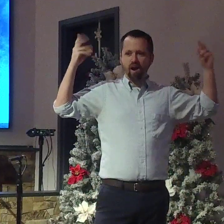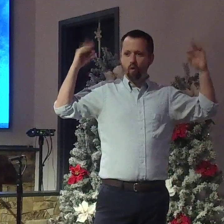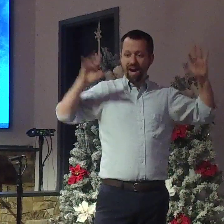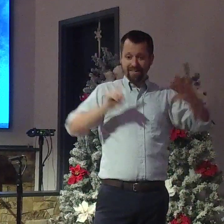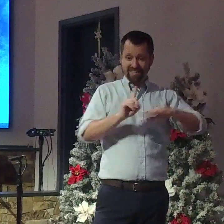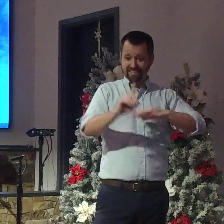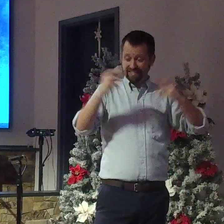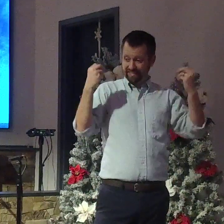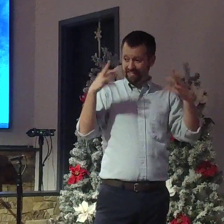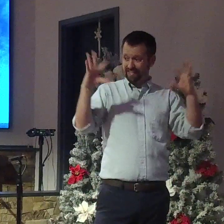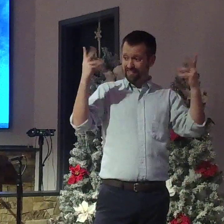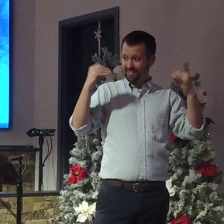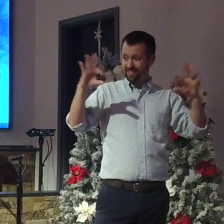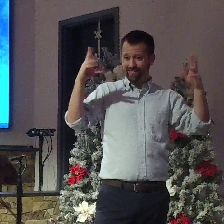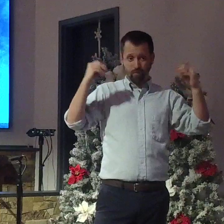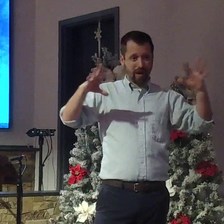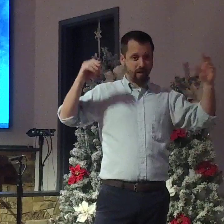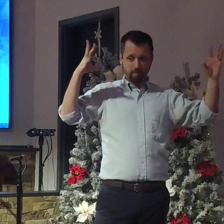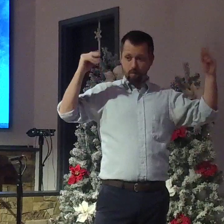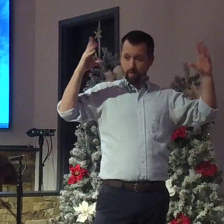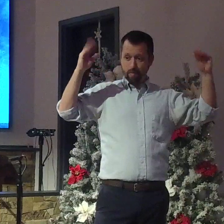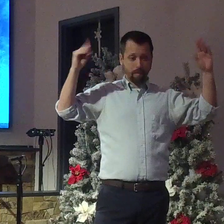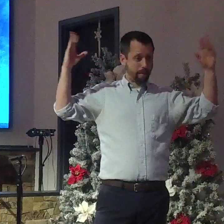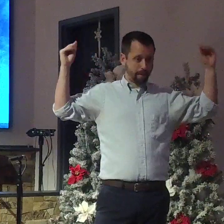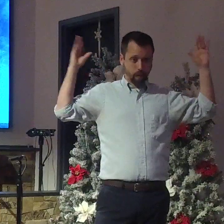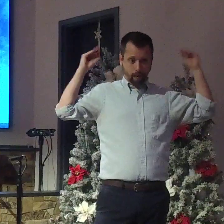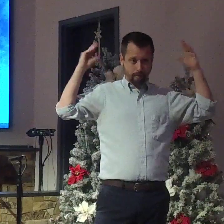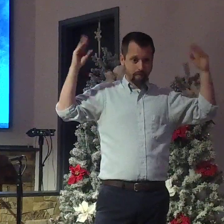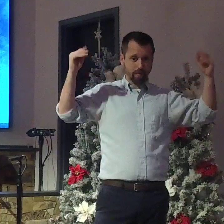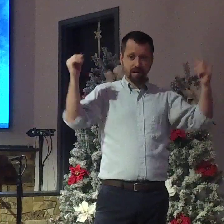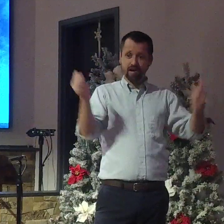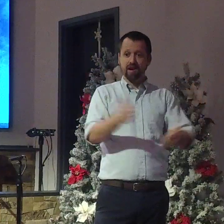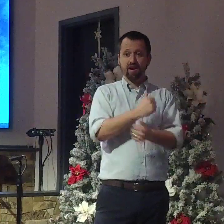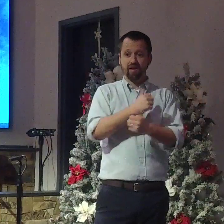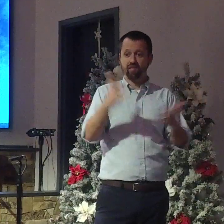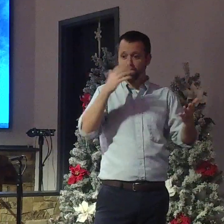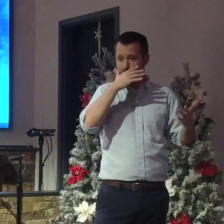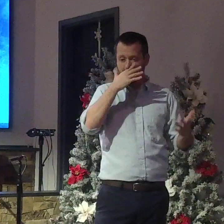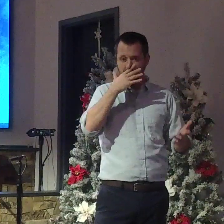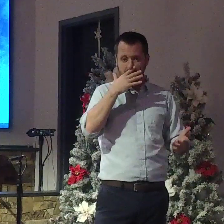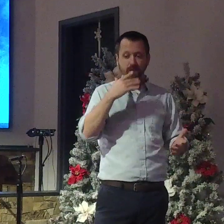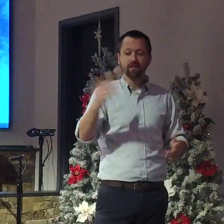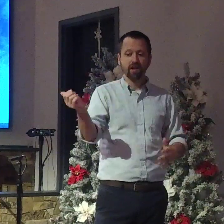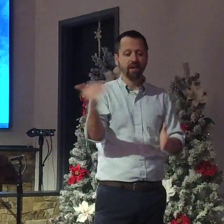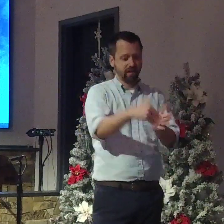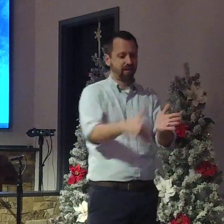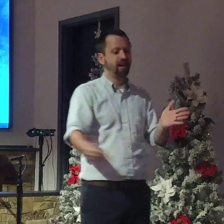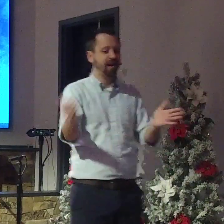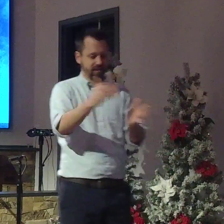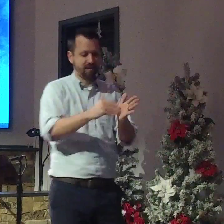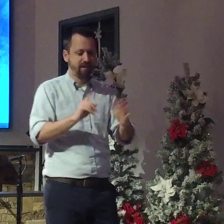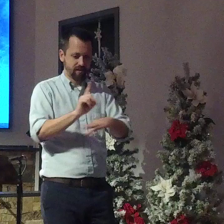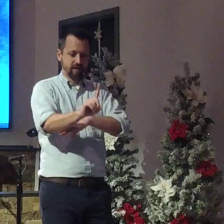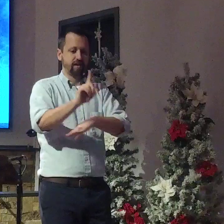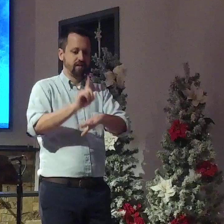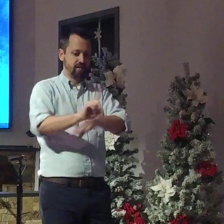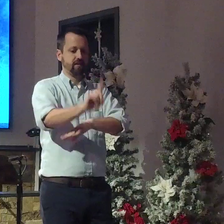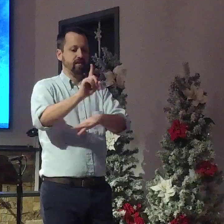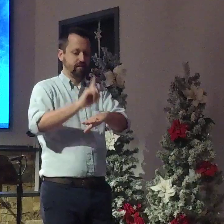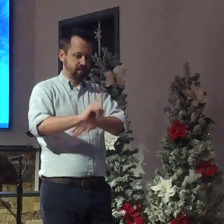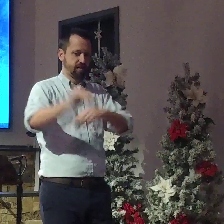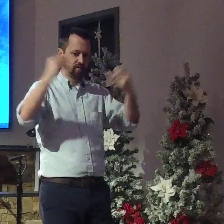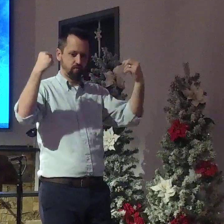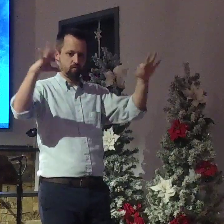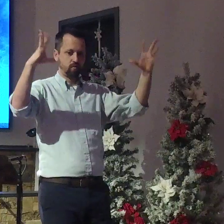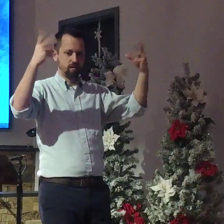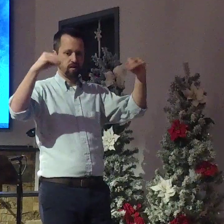Jesus. The flight is actually at the same price or cheaper than Orlando. So we got to the airport. You know the